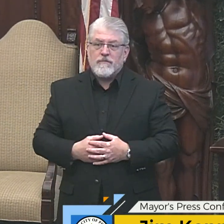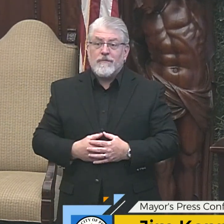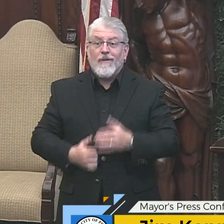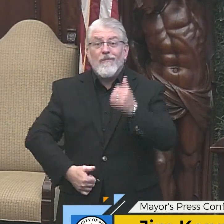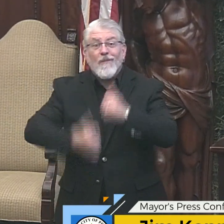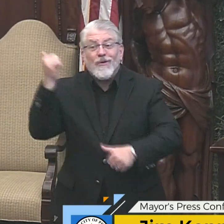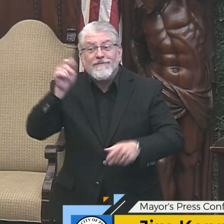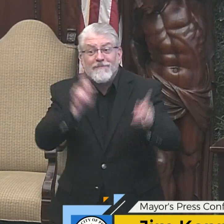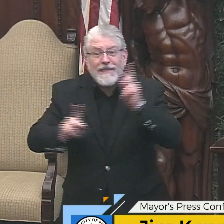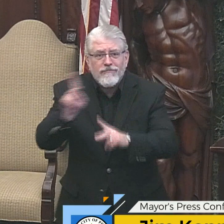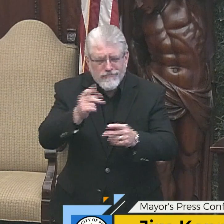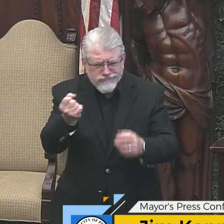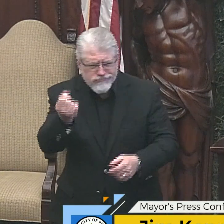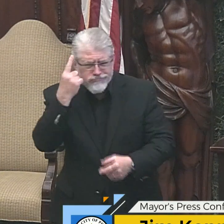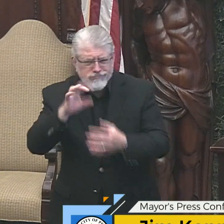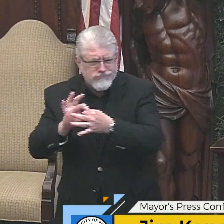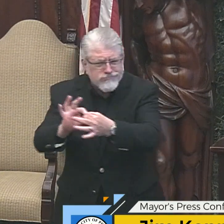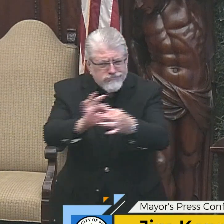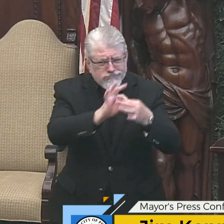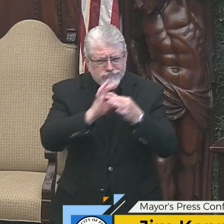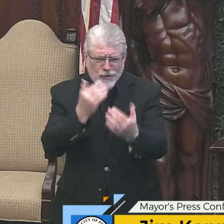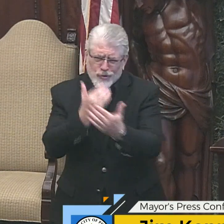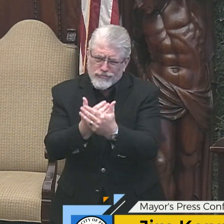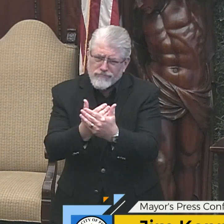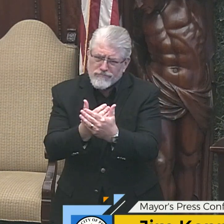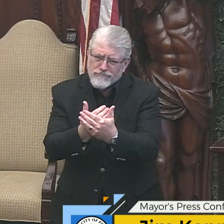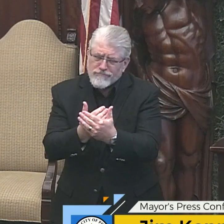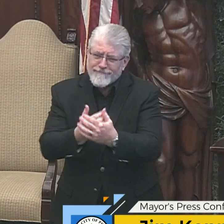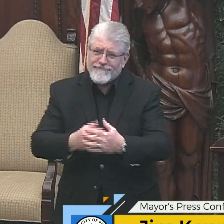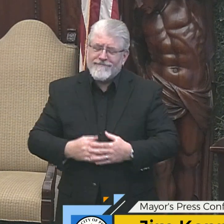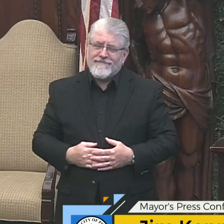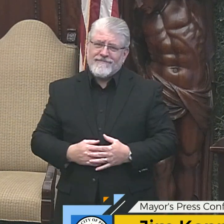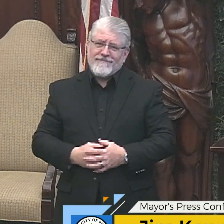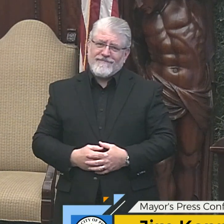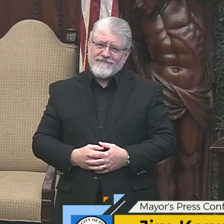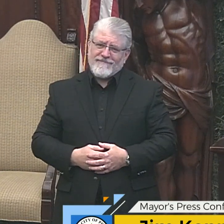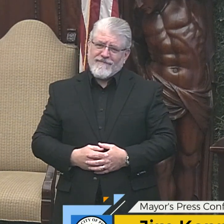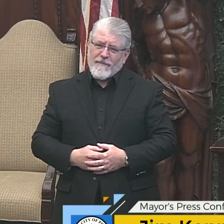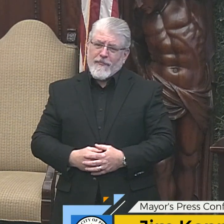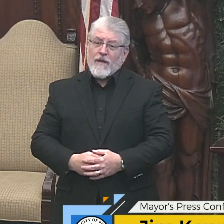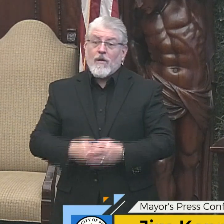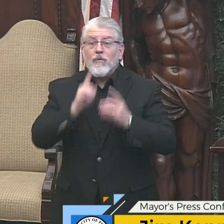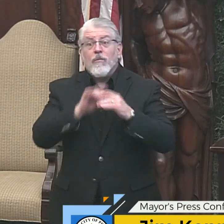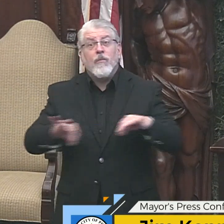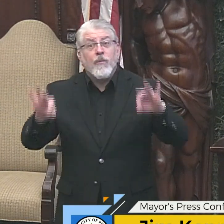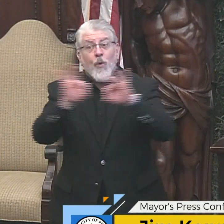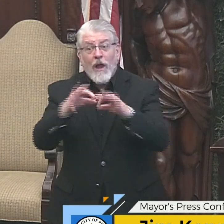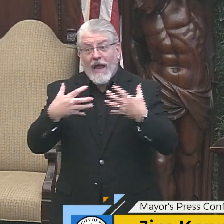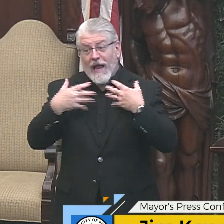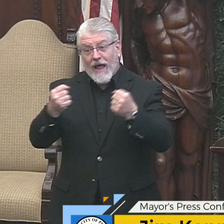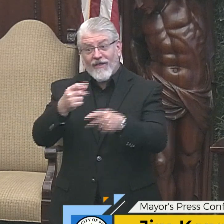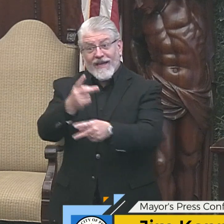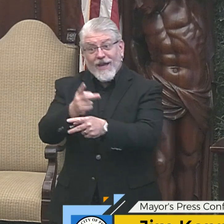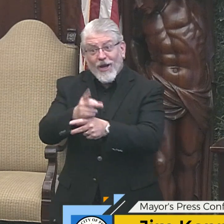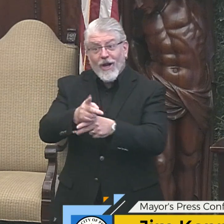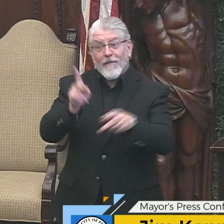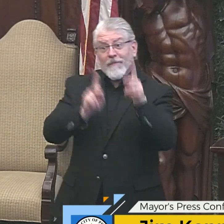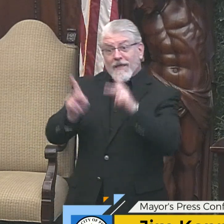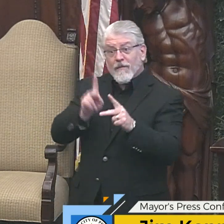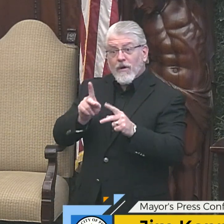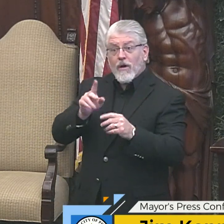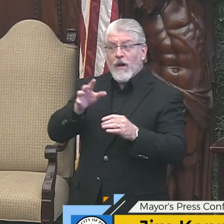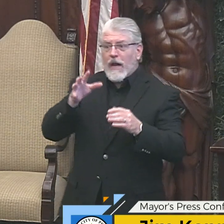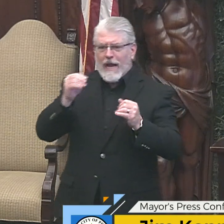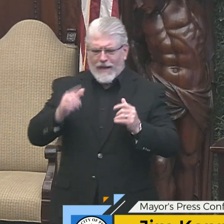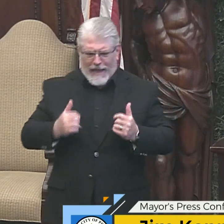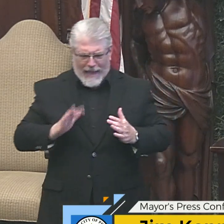and cooperative. We are working very hard to balance the importance of vital health precautions with the desire to continue life, including